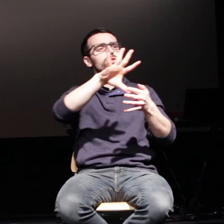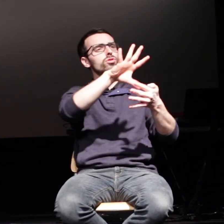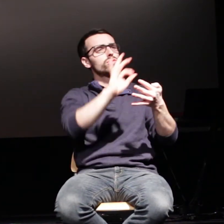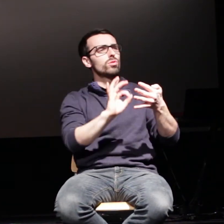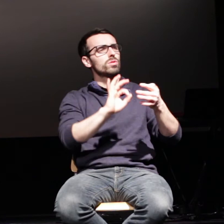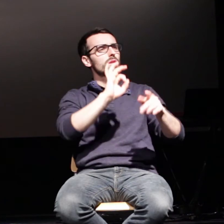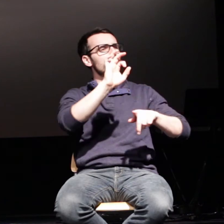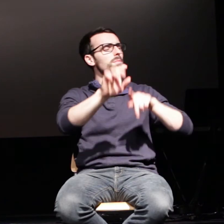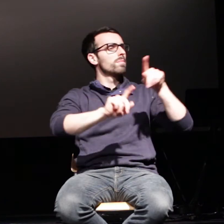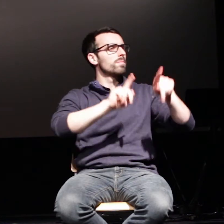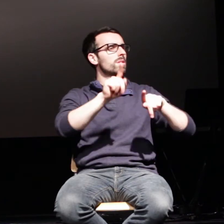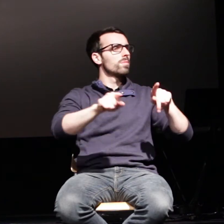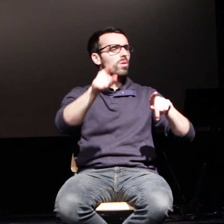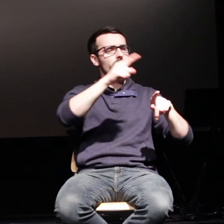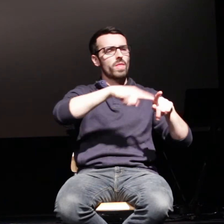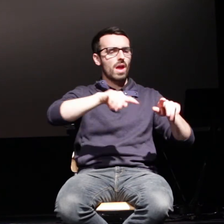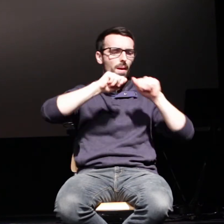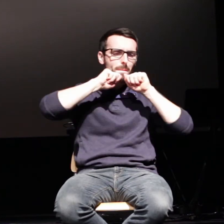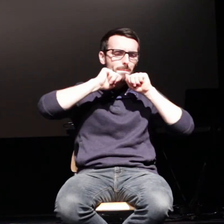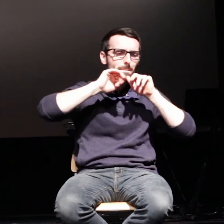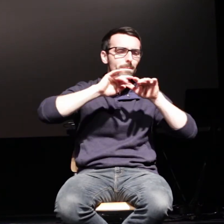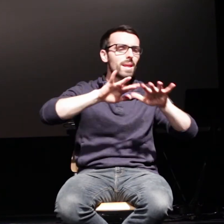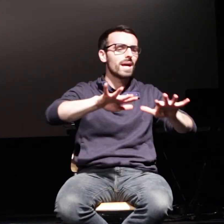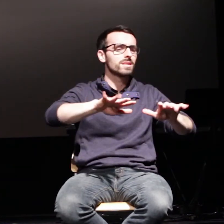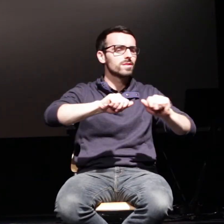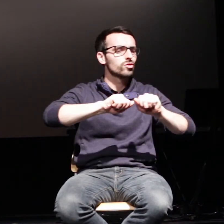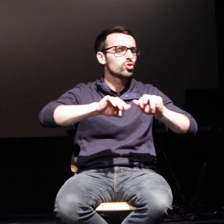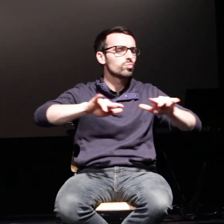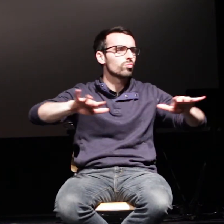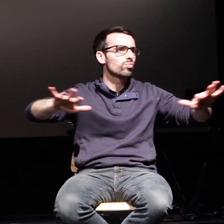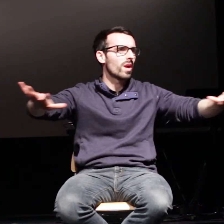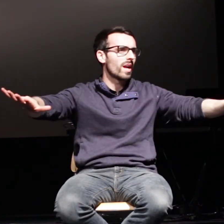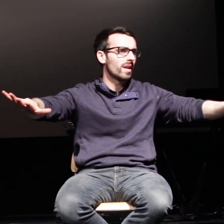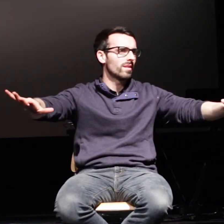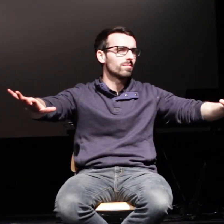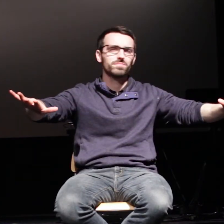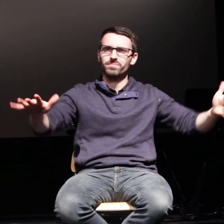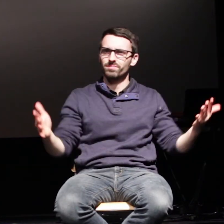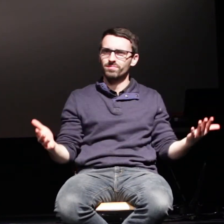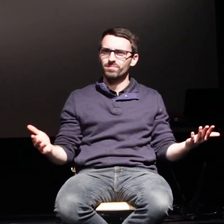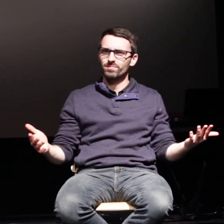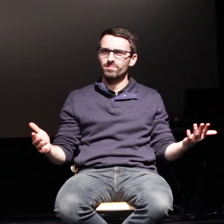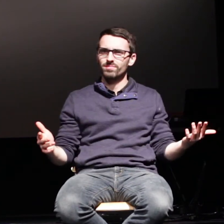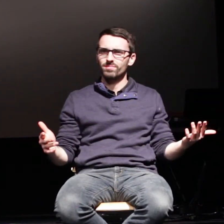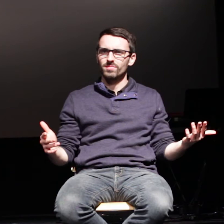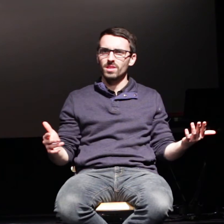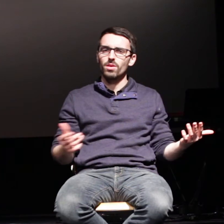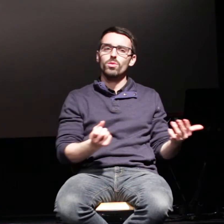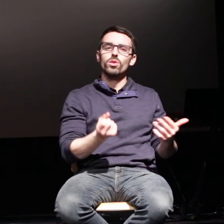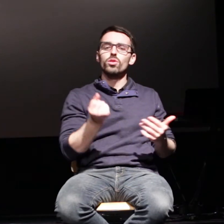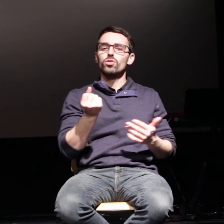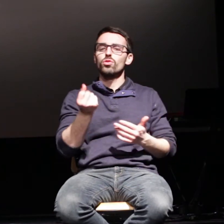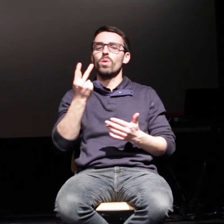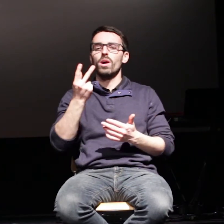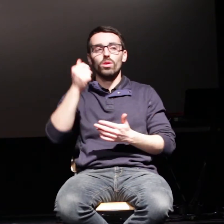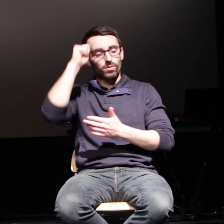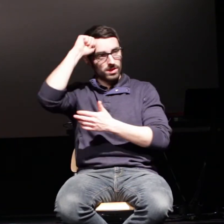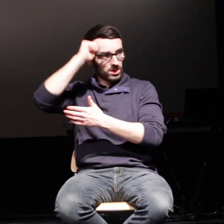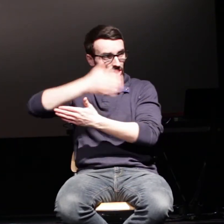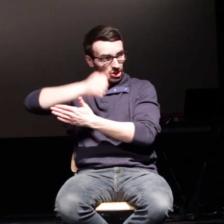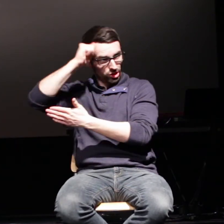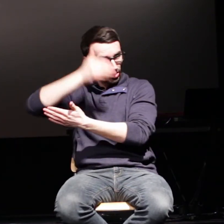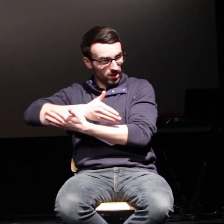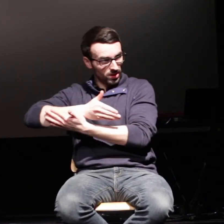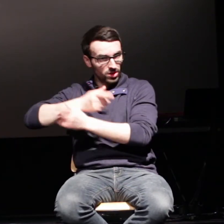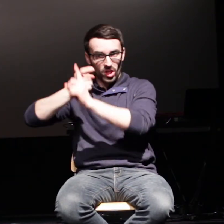blessing, ultimately, of the gospel to the entire world. There were 12 sons of Jacob that became the 12 tribes